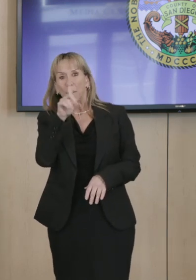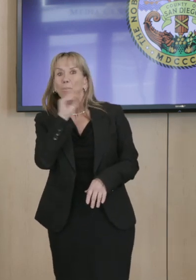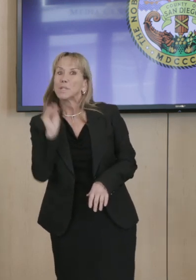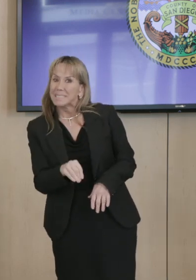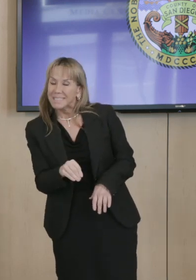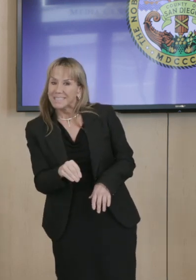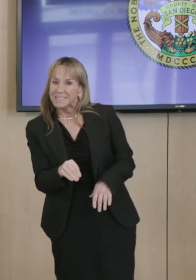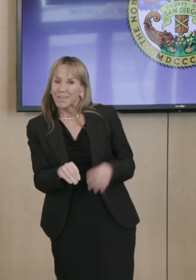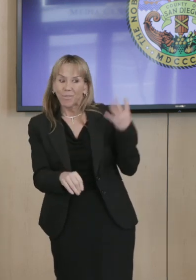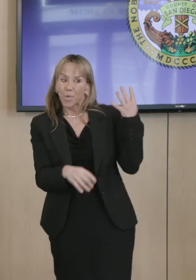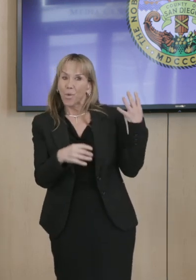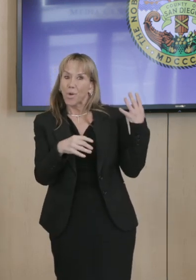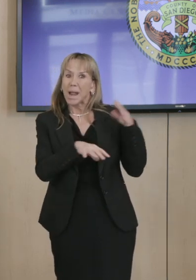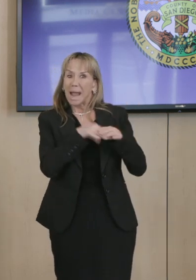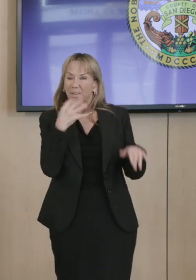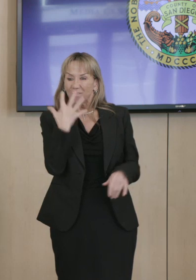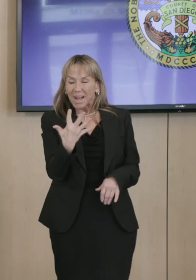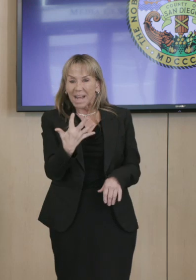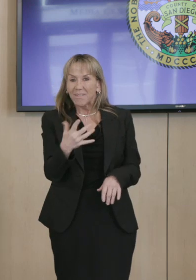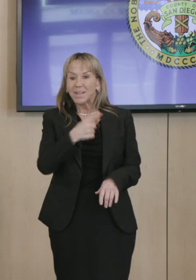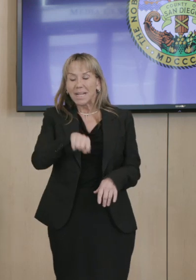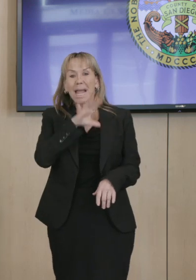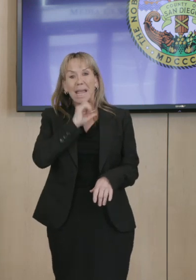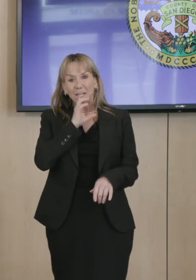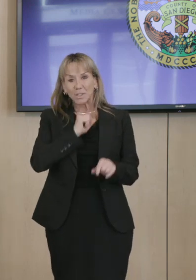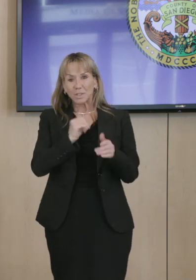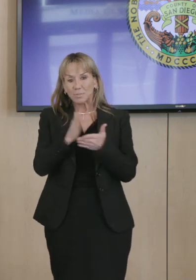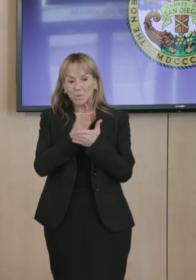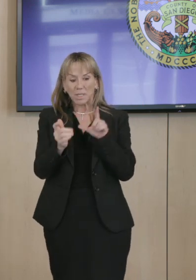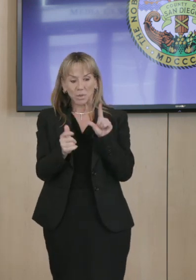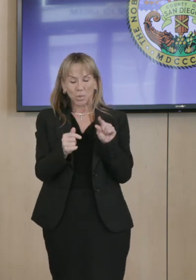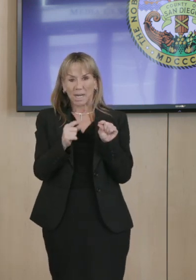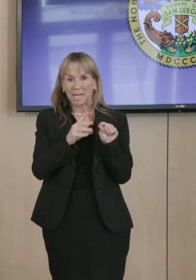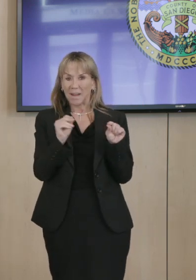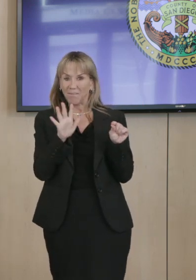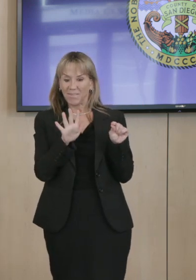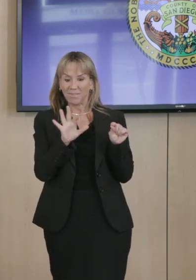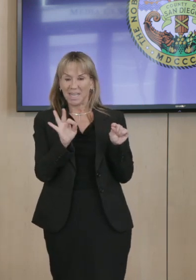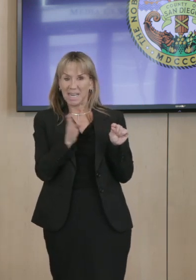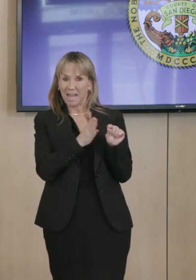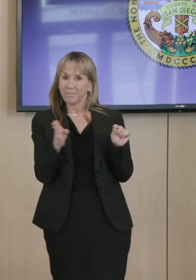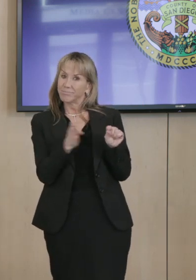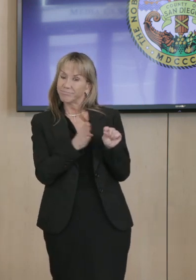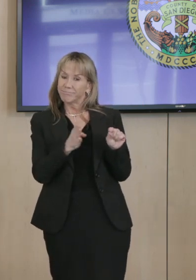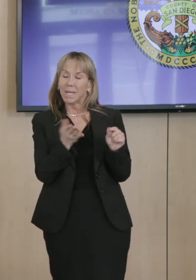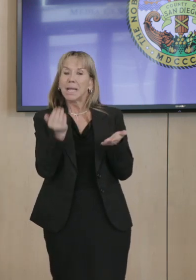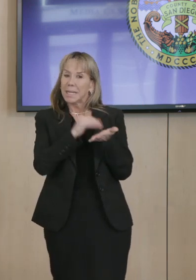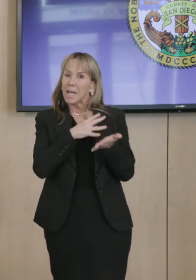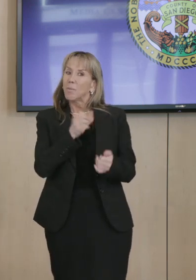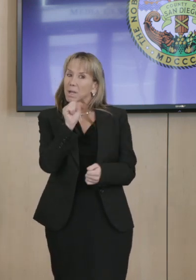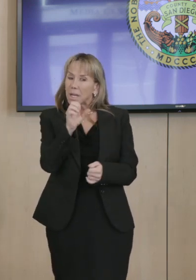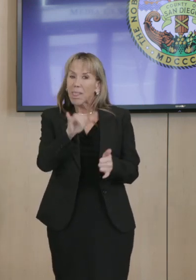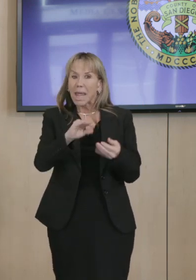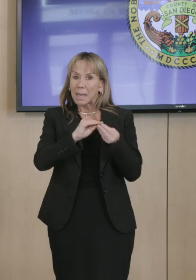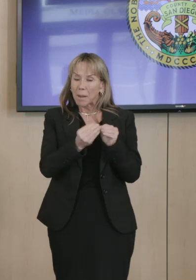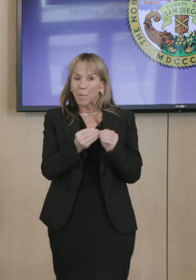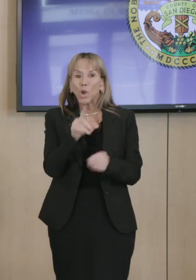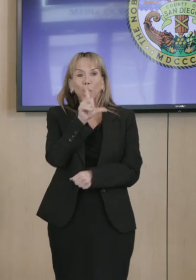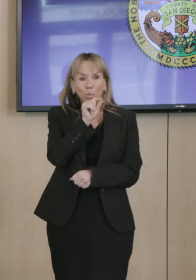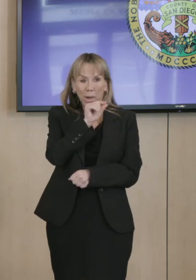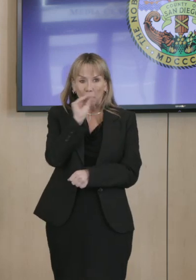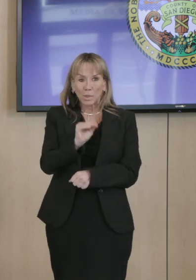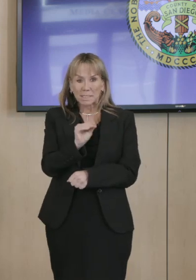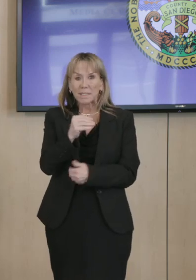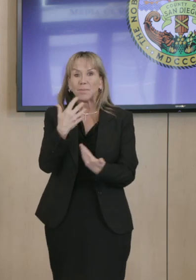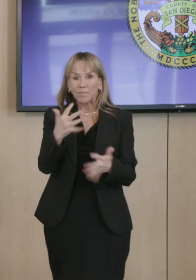been between the ages of 20 and 59. So I want to just emphasize those numbers again: about 20%